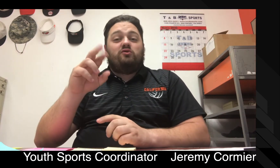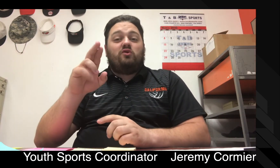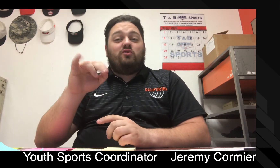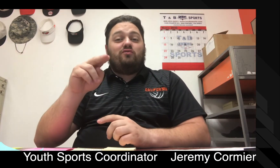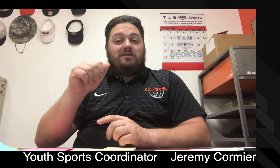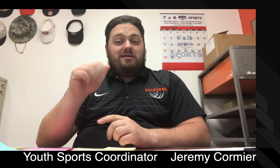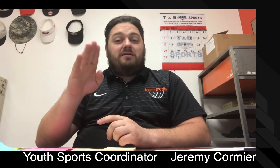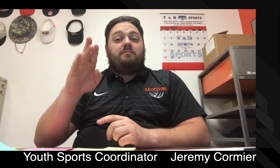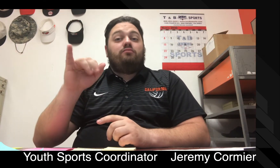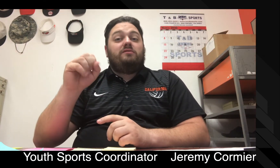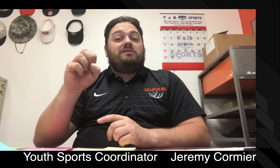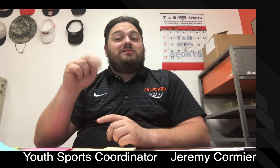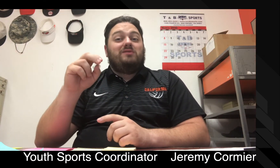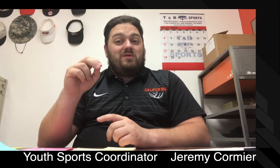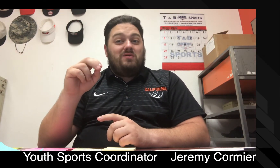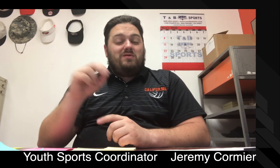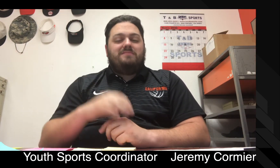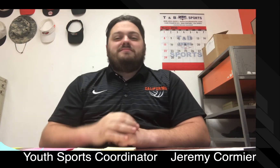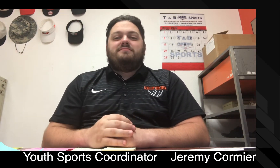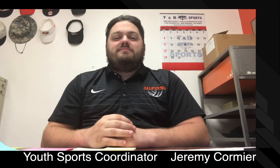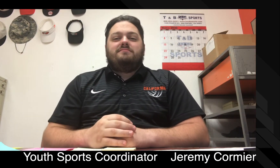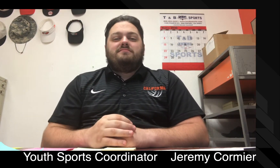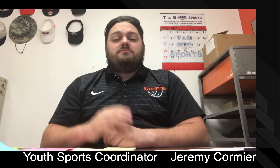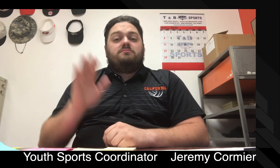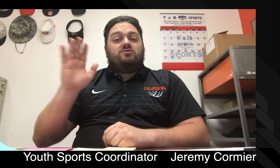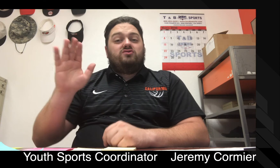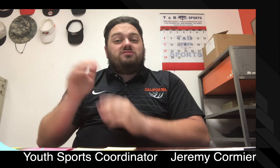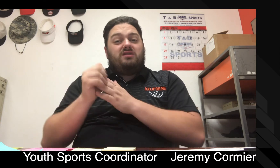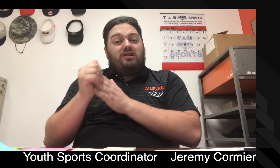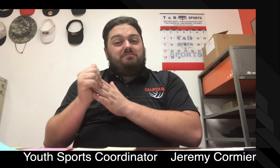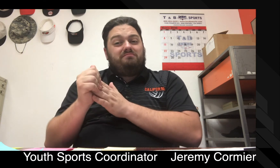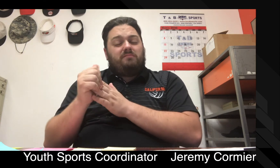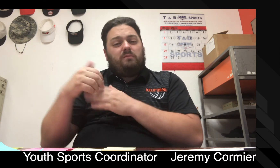Next, Zorina Brisno.